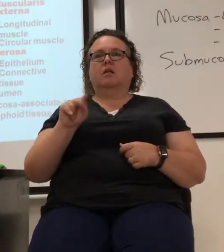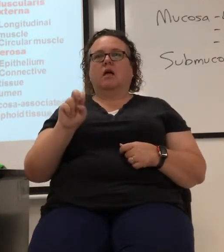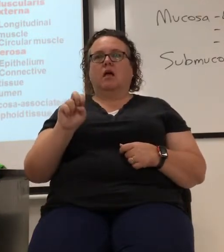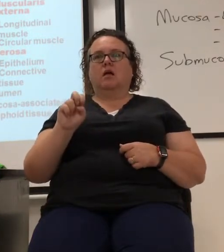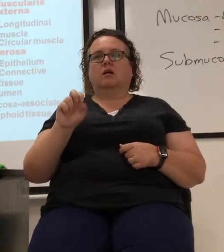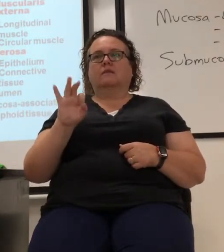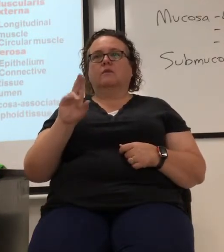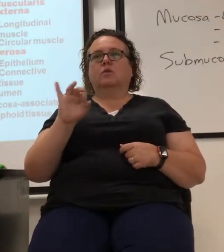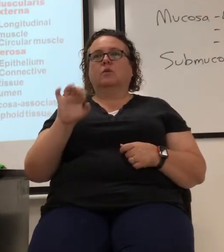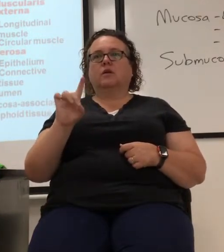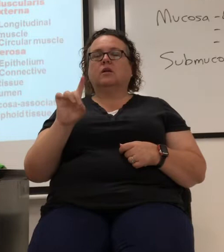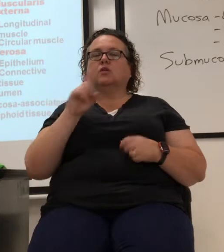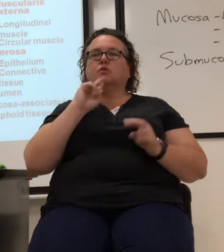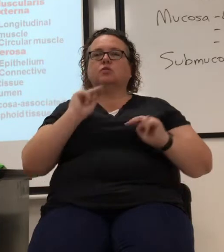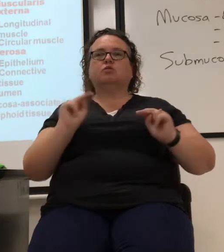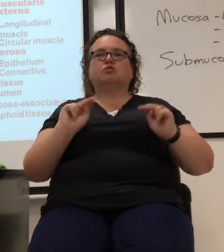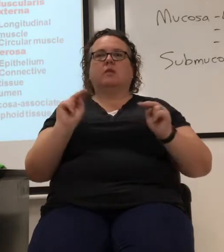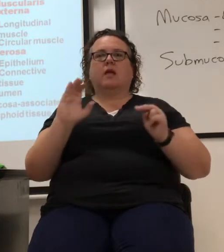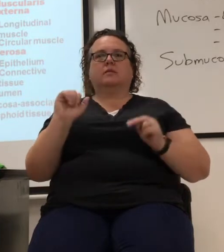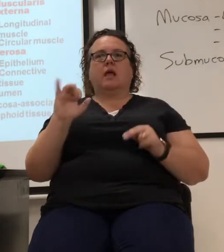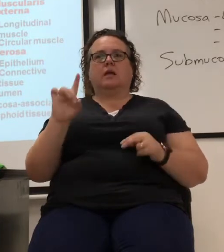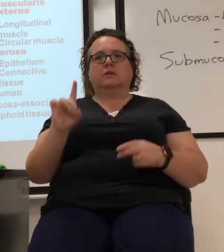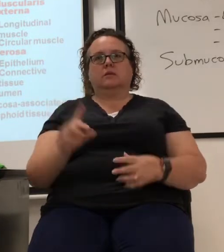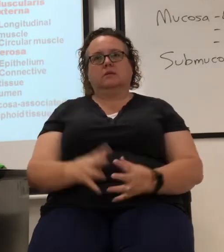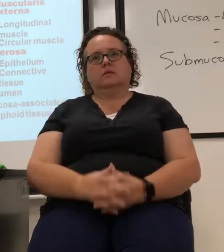neutralize acid.